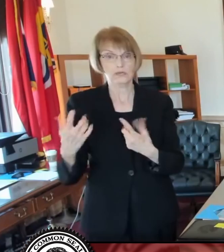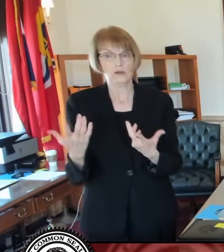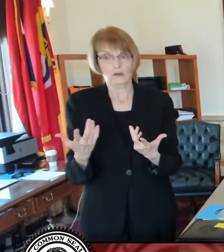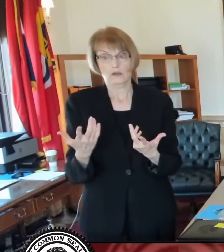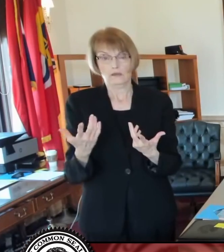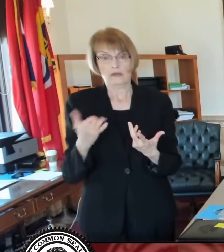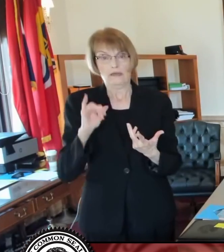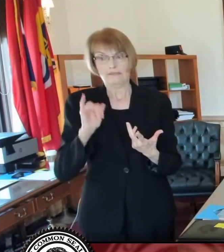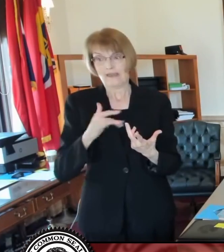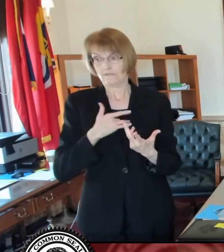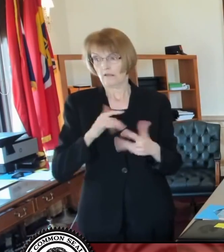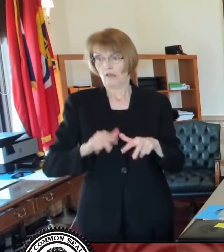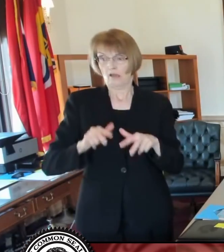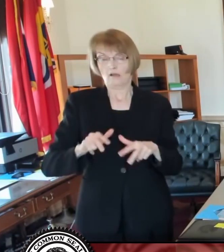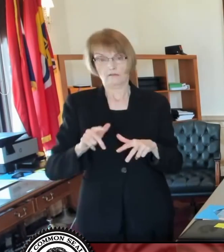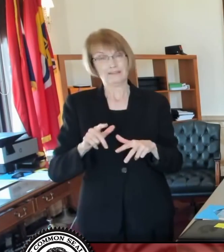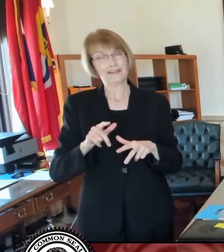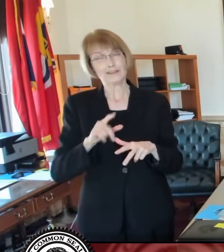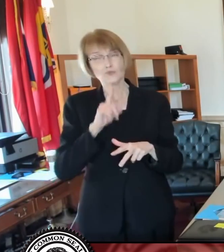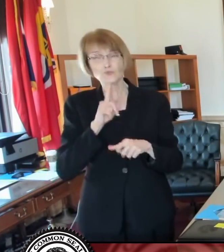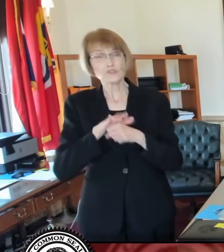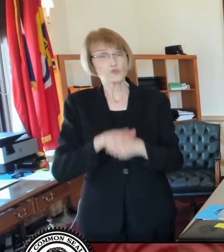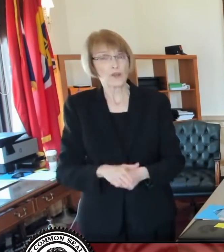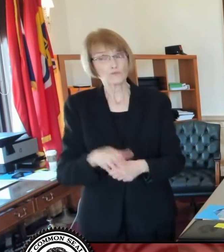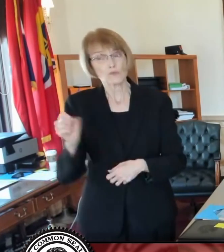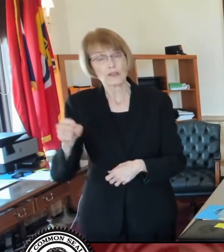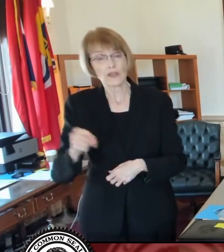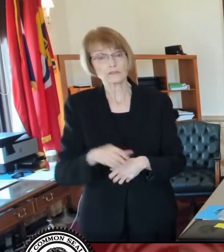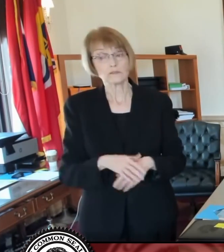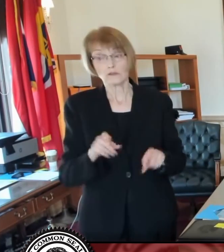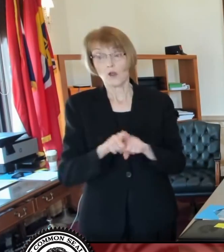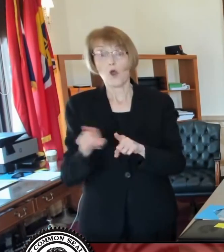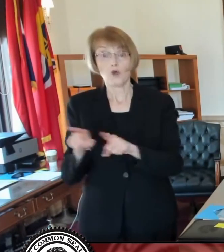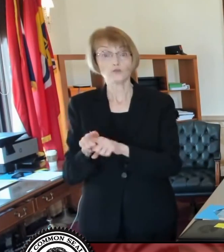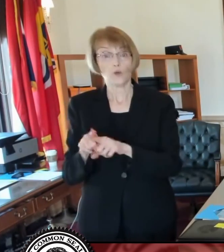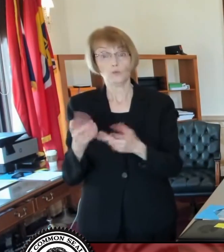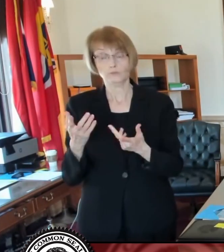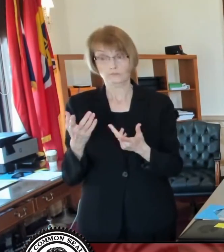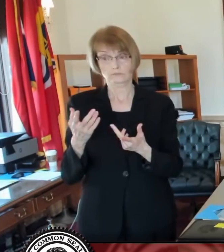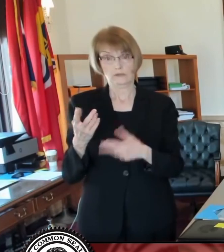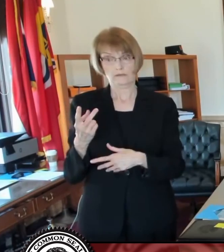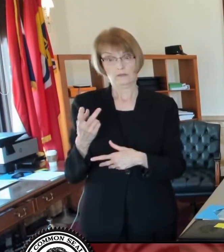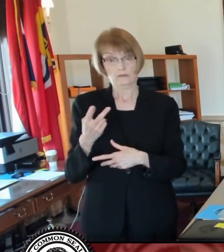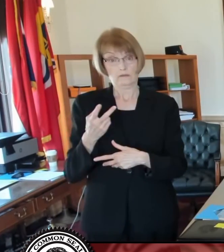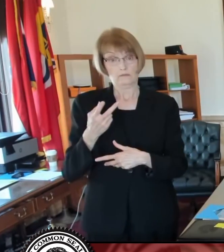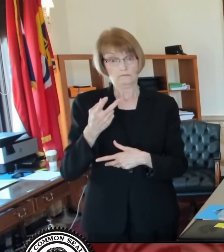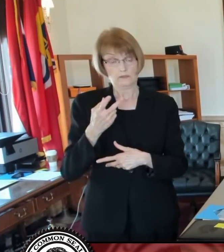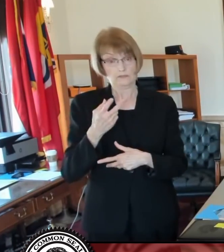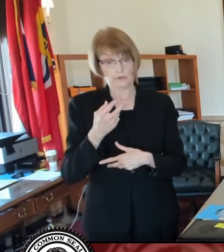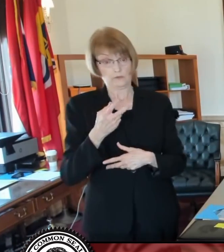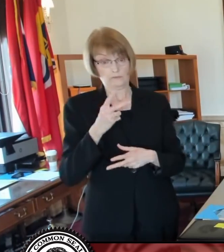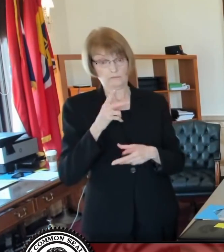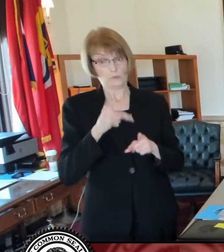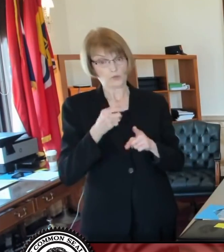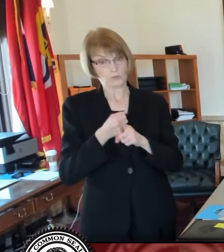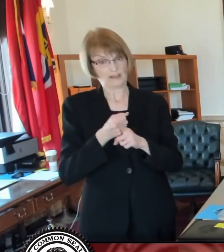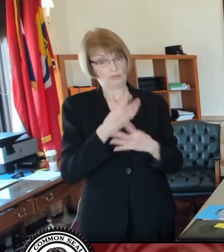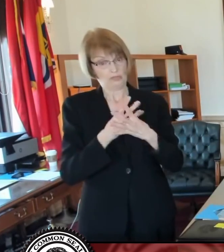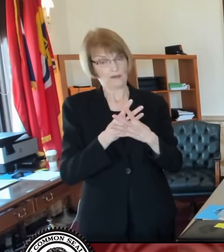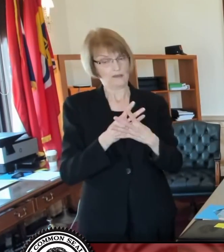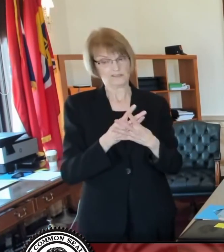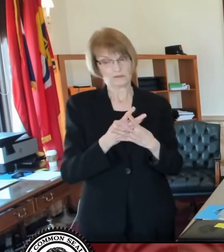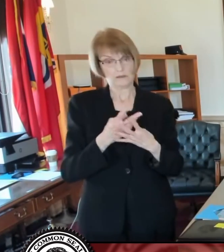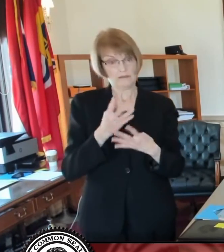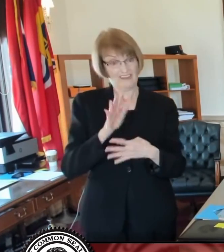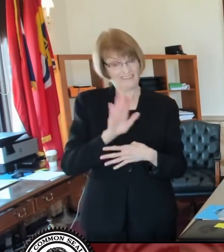stressful on those detainees. Frankly, it's also stressful on the victims of those crimes. And,